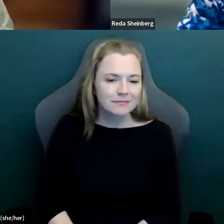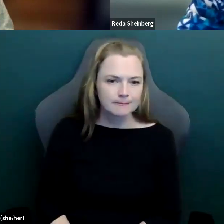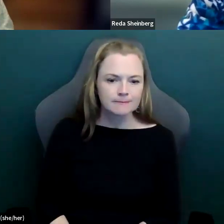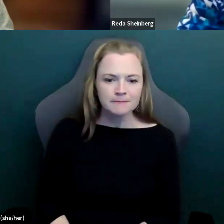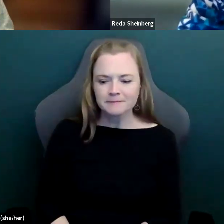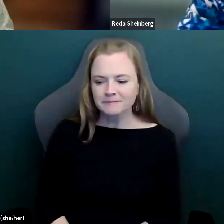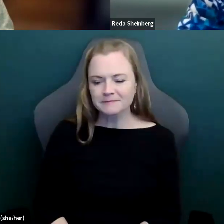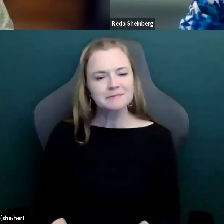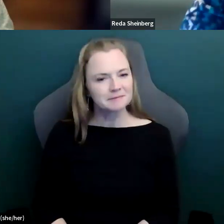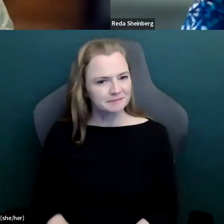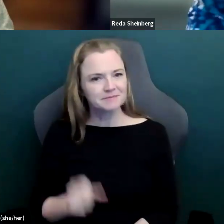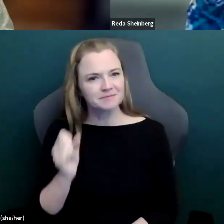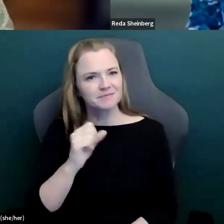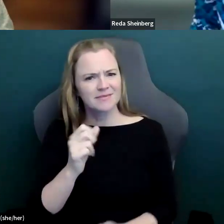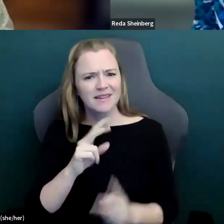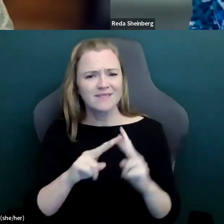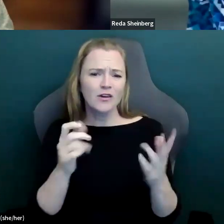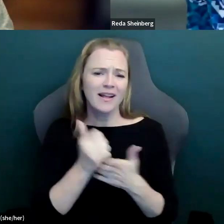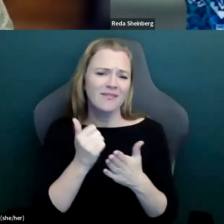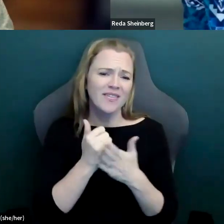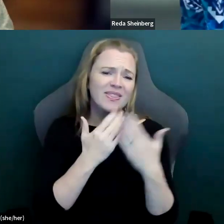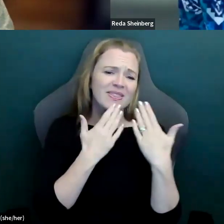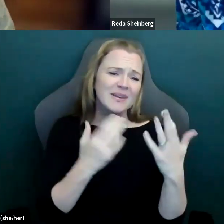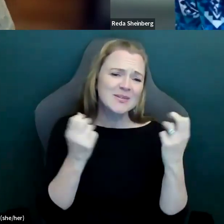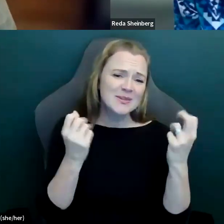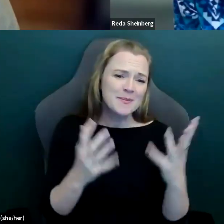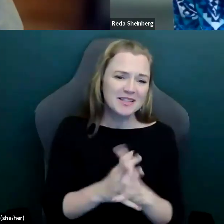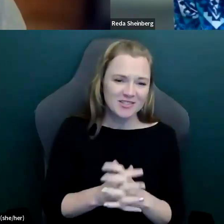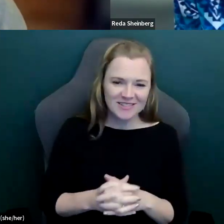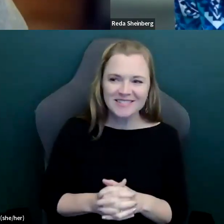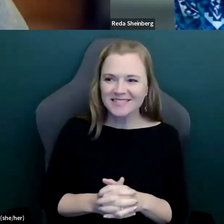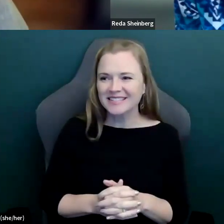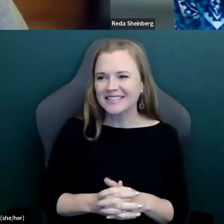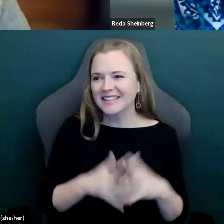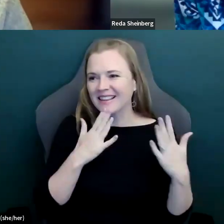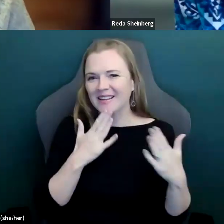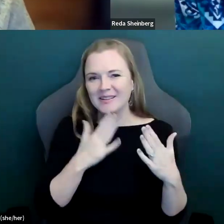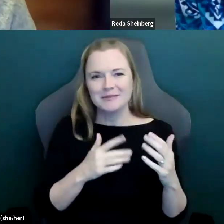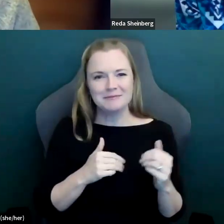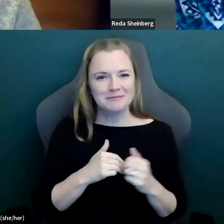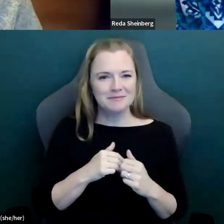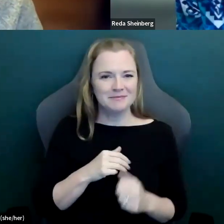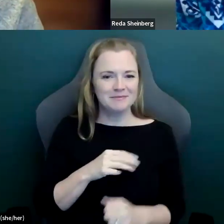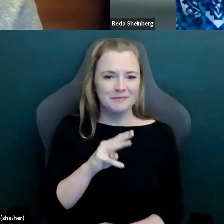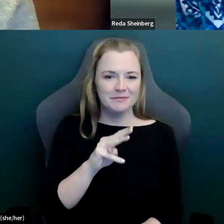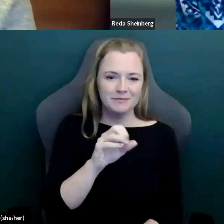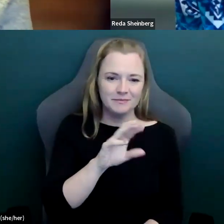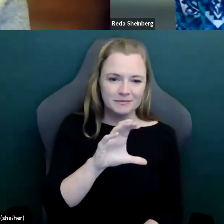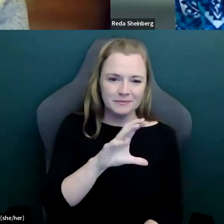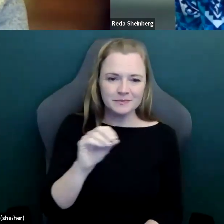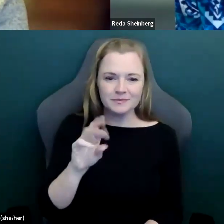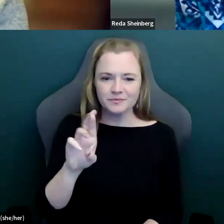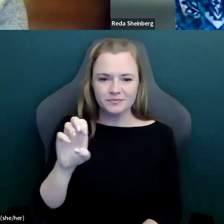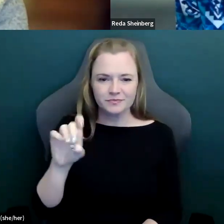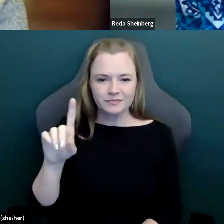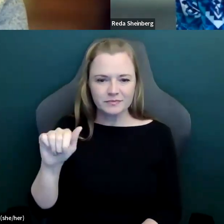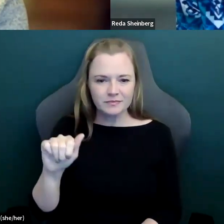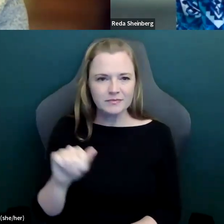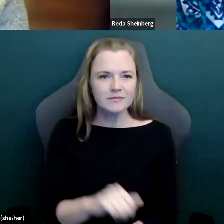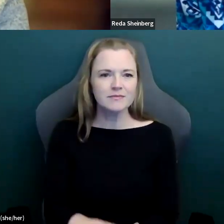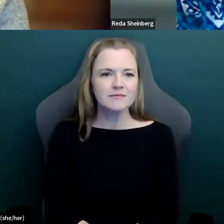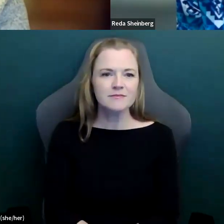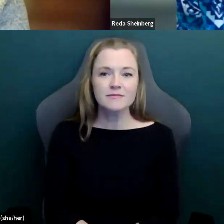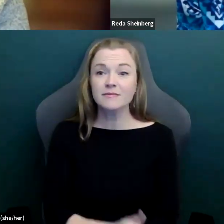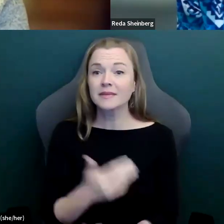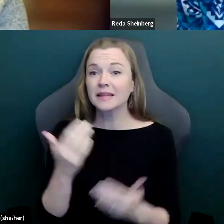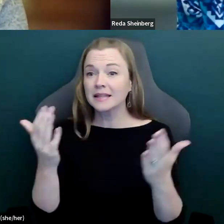Okay, great. Yeah, that's really helpful. Thanks so much. Okay, thank you, Mark and Rita. All right, so next, how